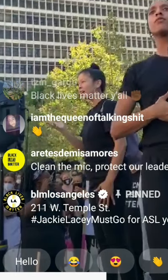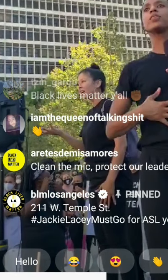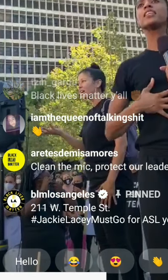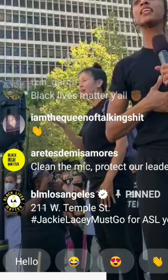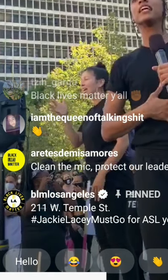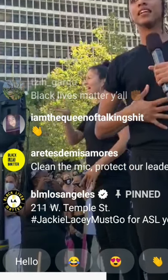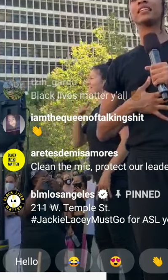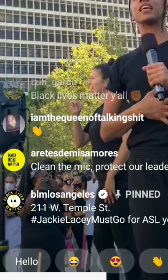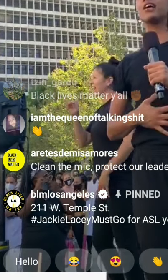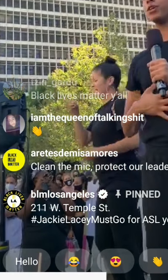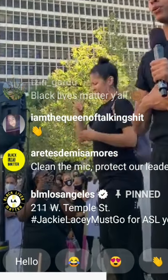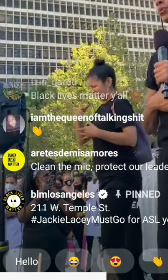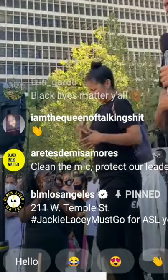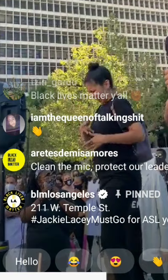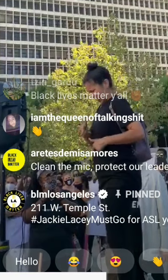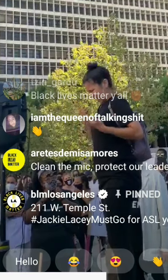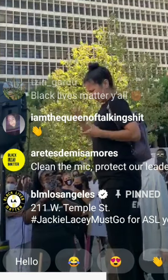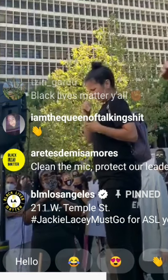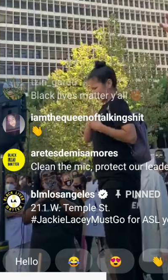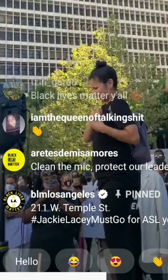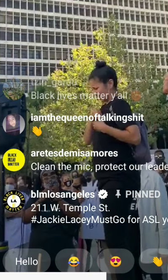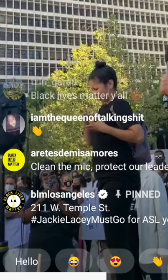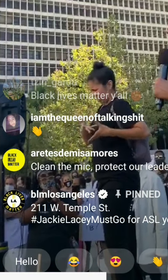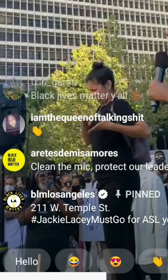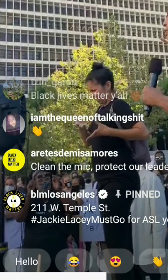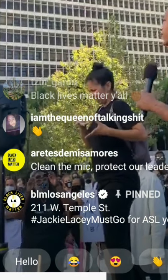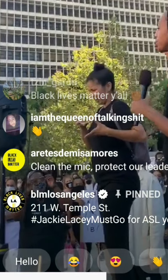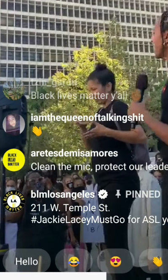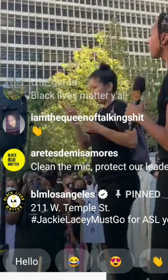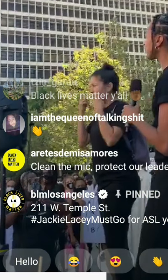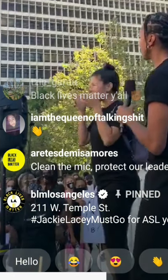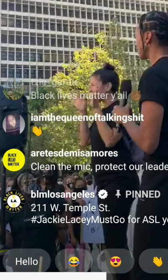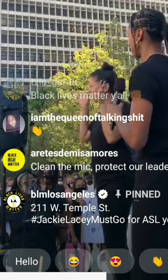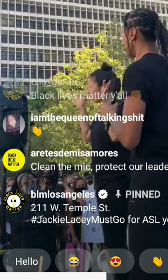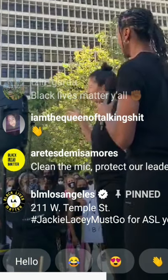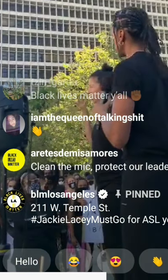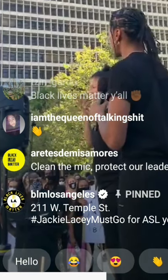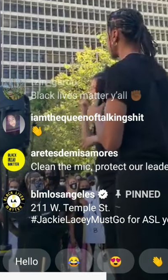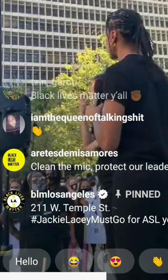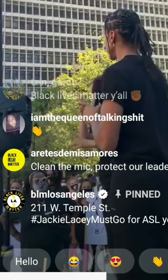Future!